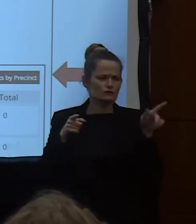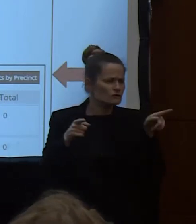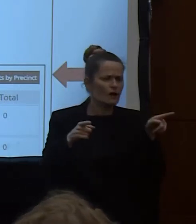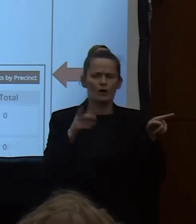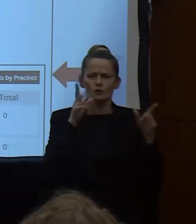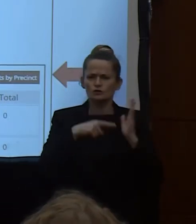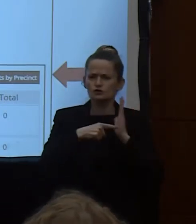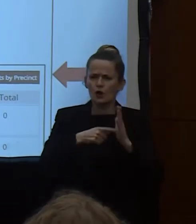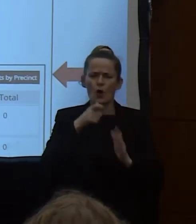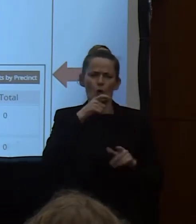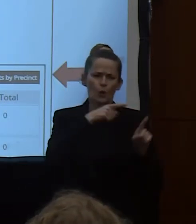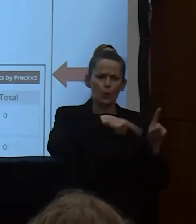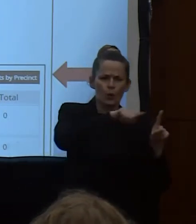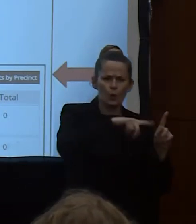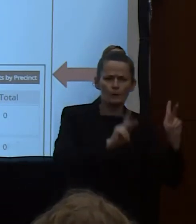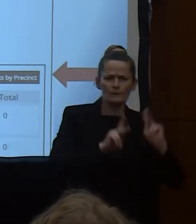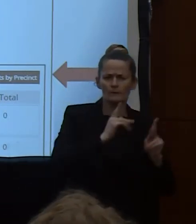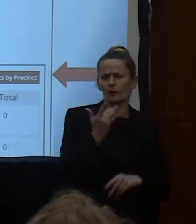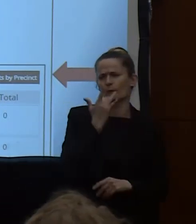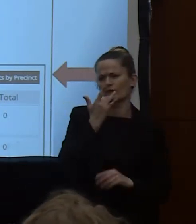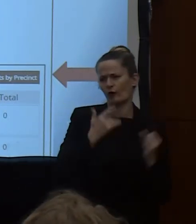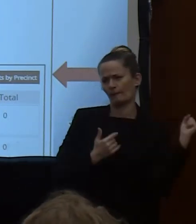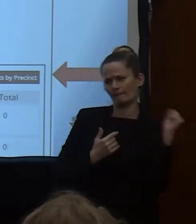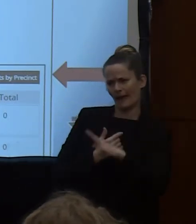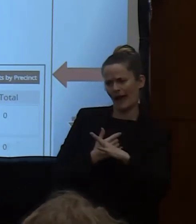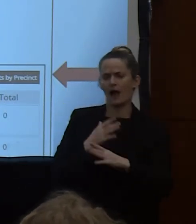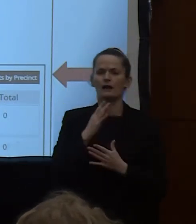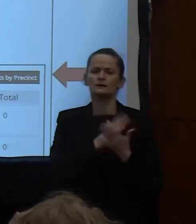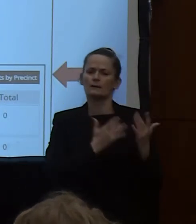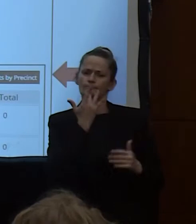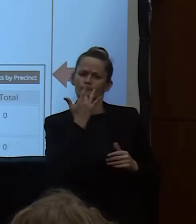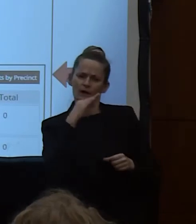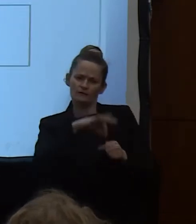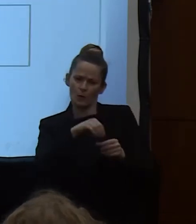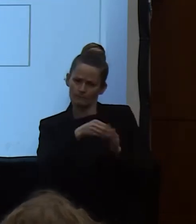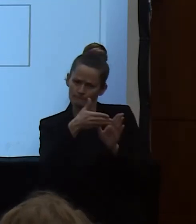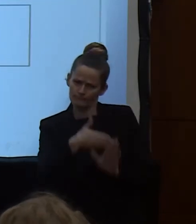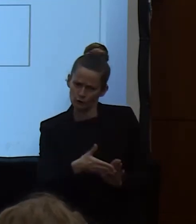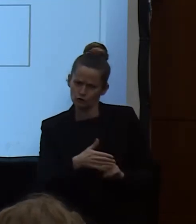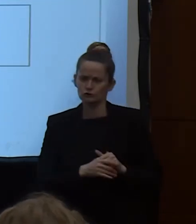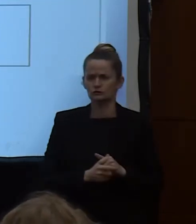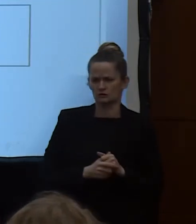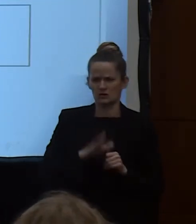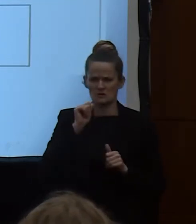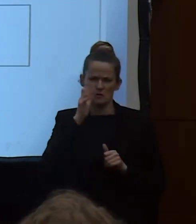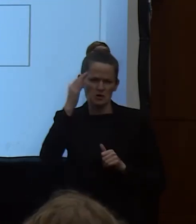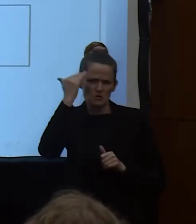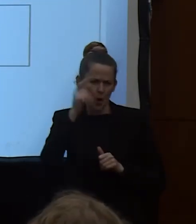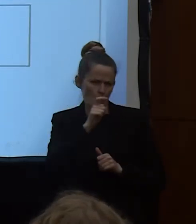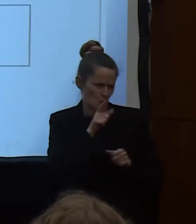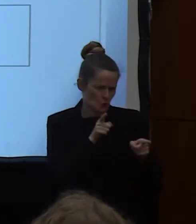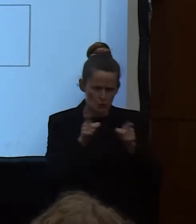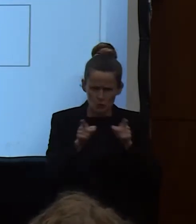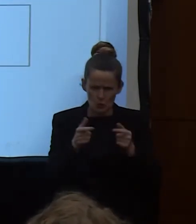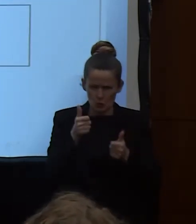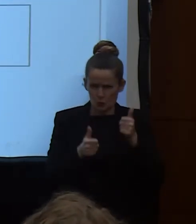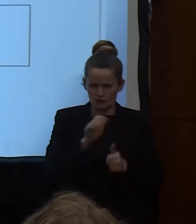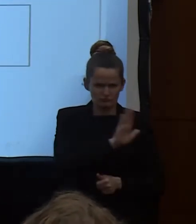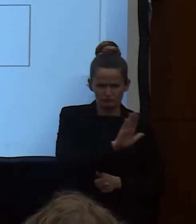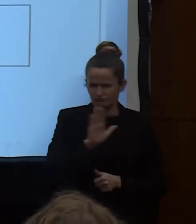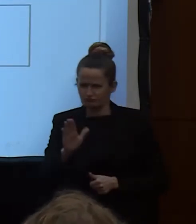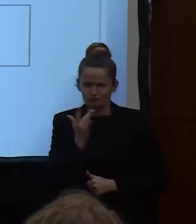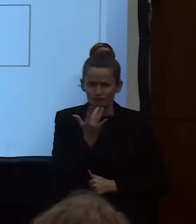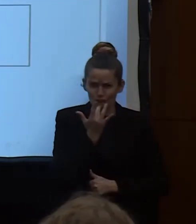had up until now. Some more information about that. If you want to go to the next slide. So this is an example of what it might look